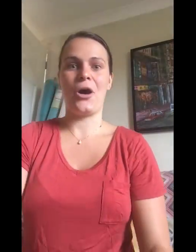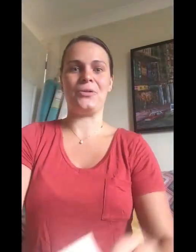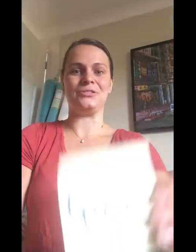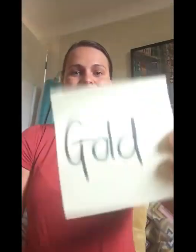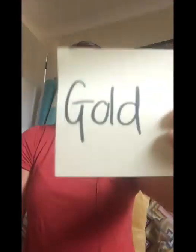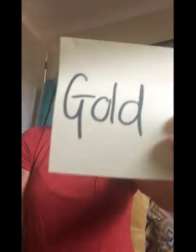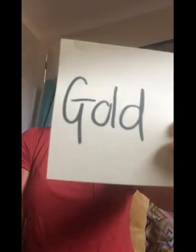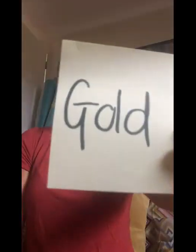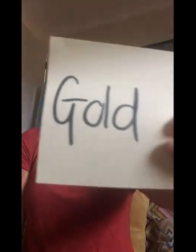Gold.